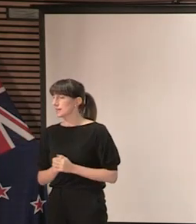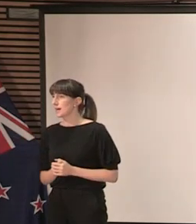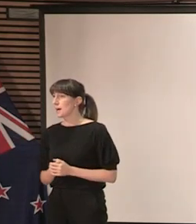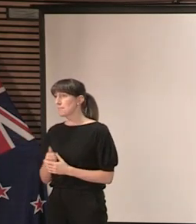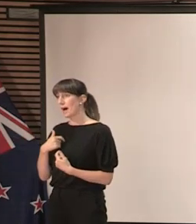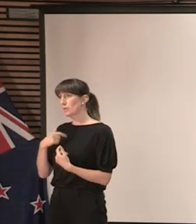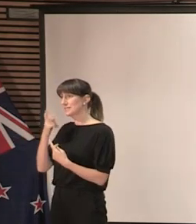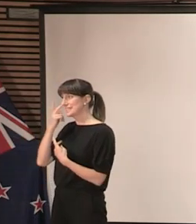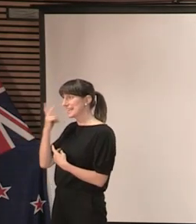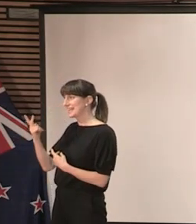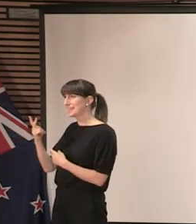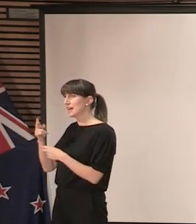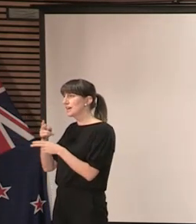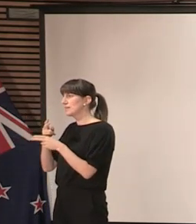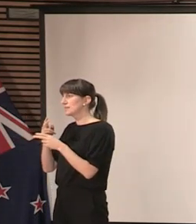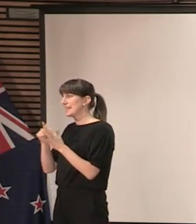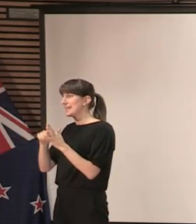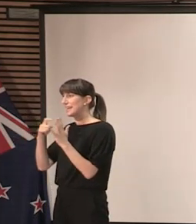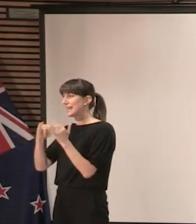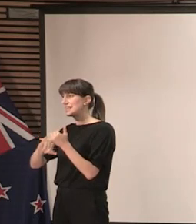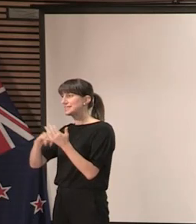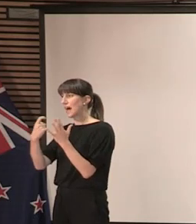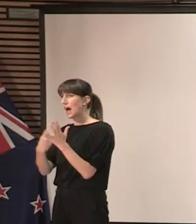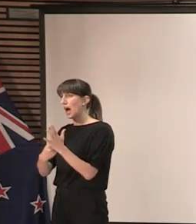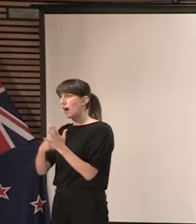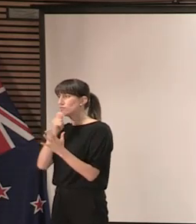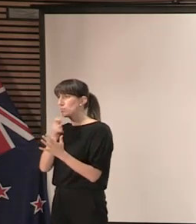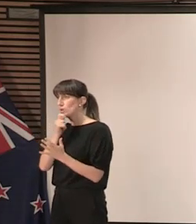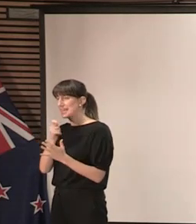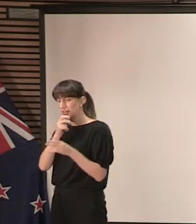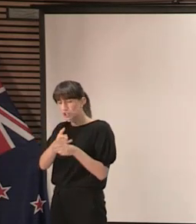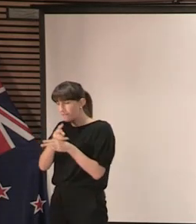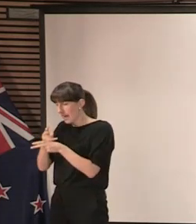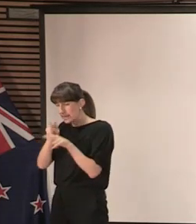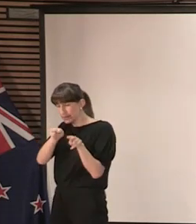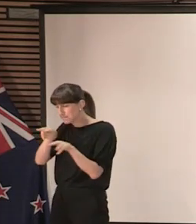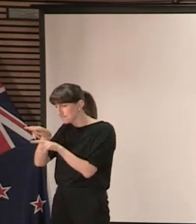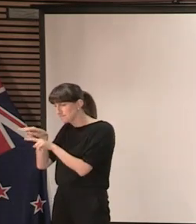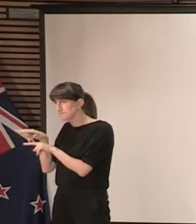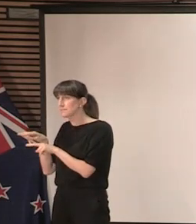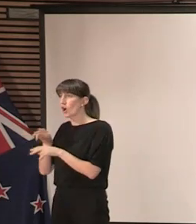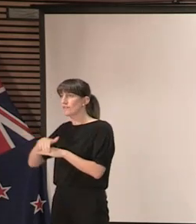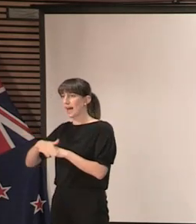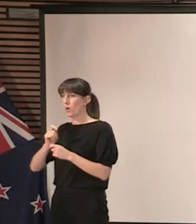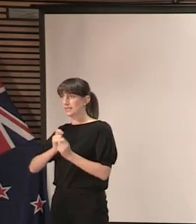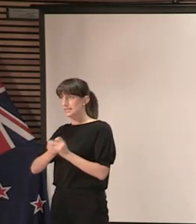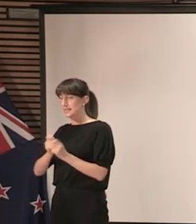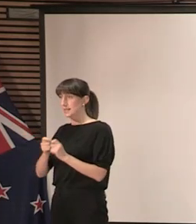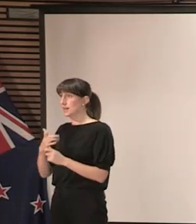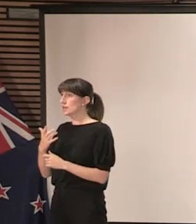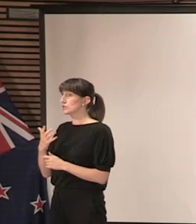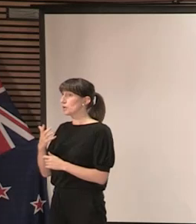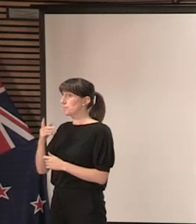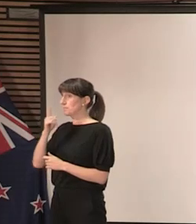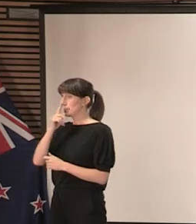reporting surveillance of what is called influenza-like illness, that calls to Healthline and our